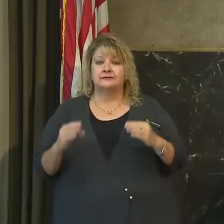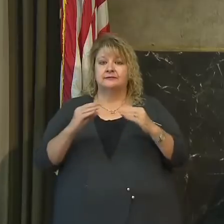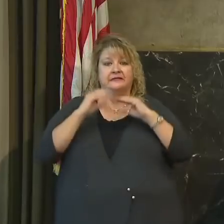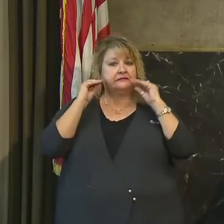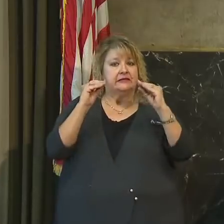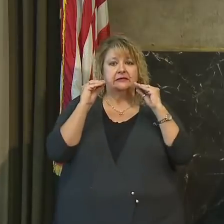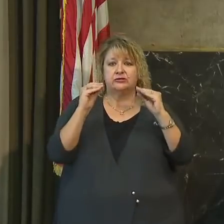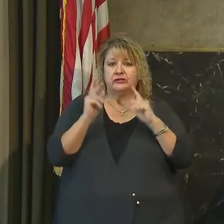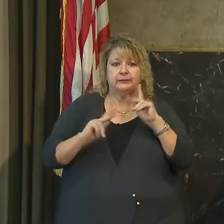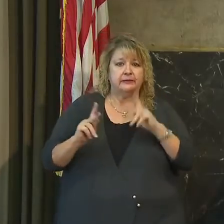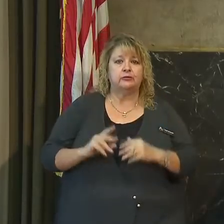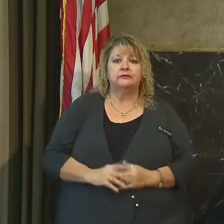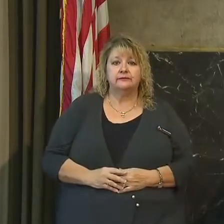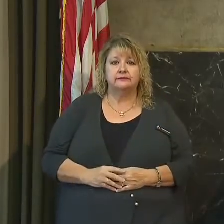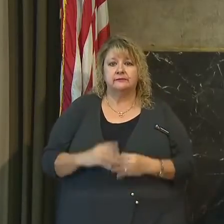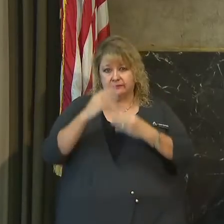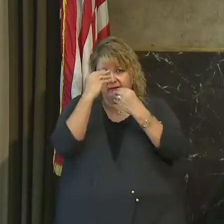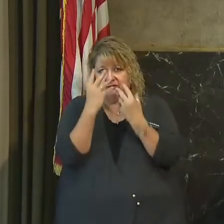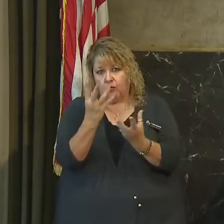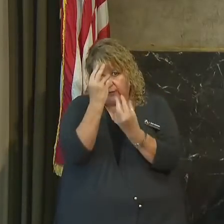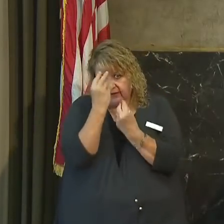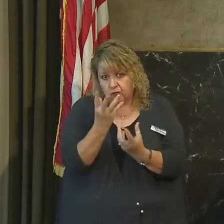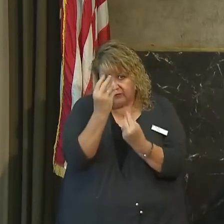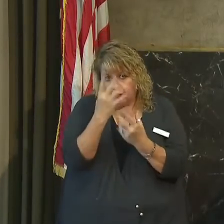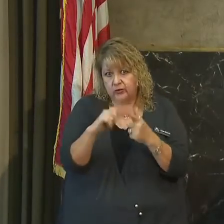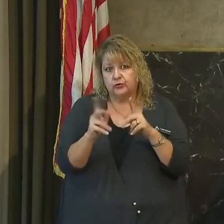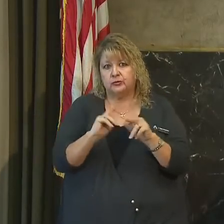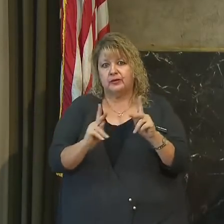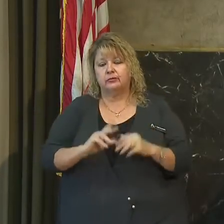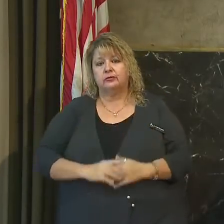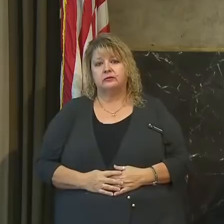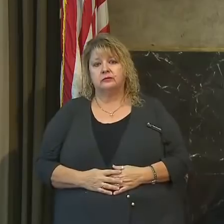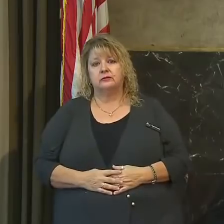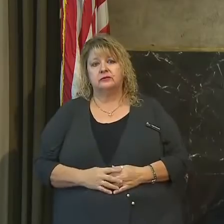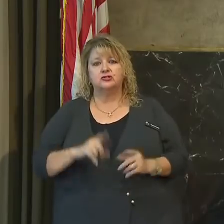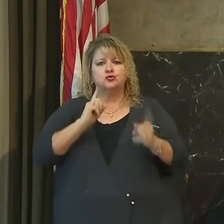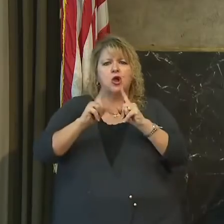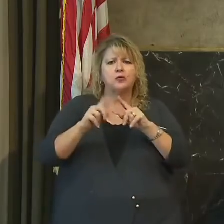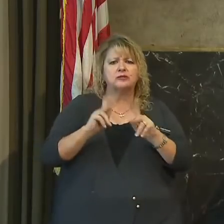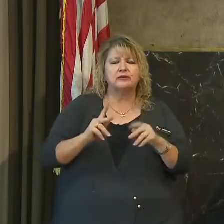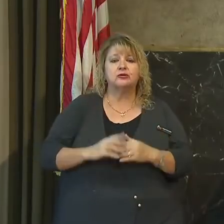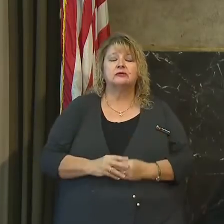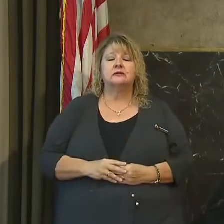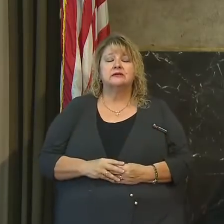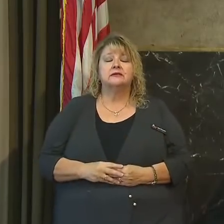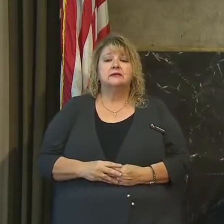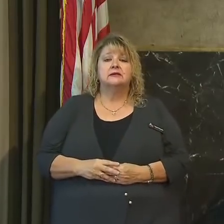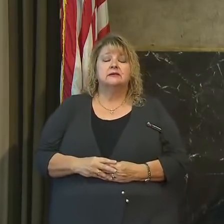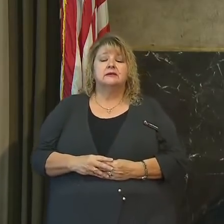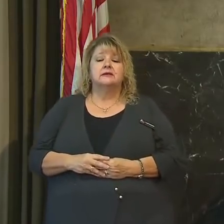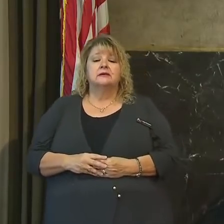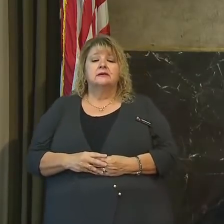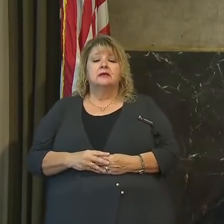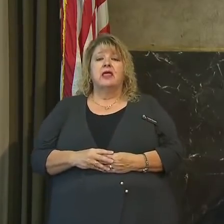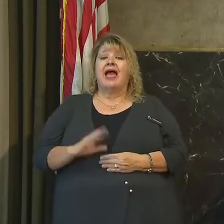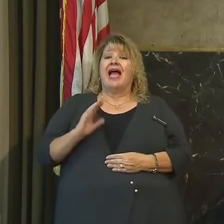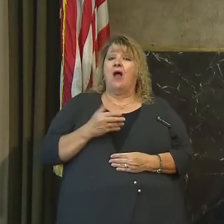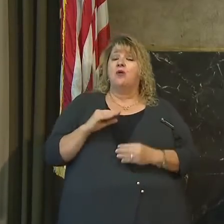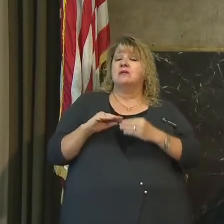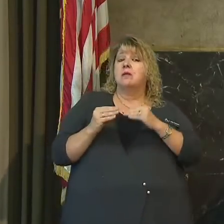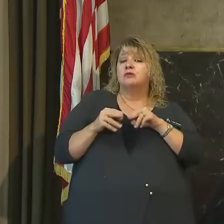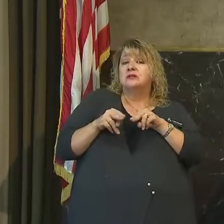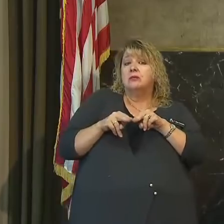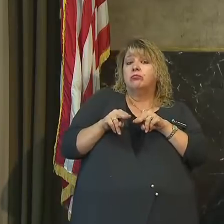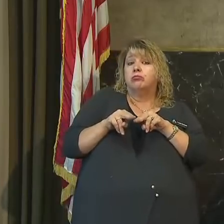education and continuing to talk to them. And those numbers too are improving over